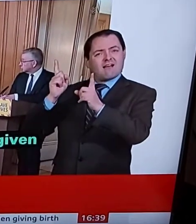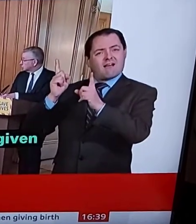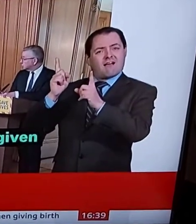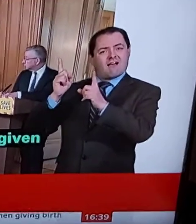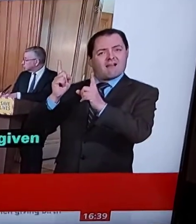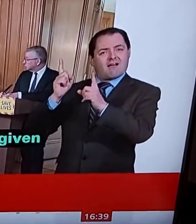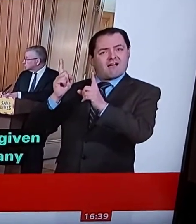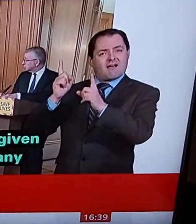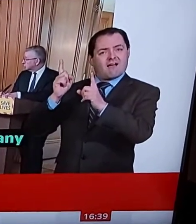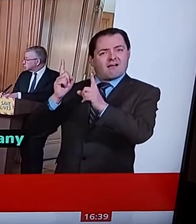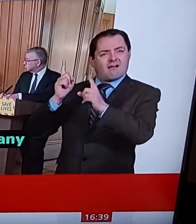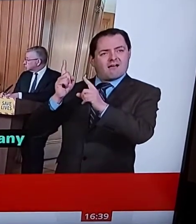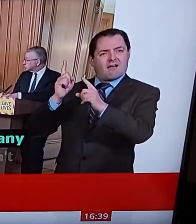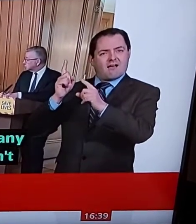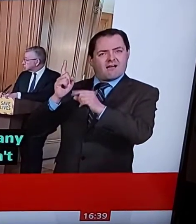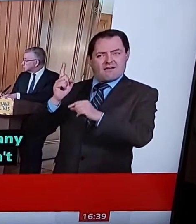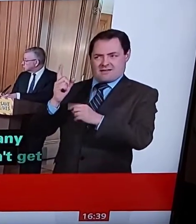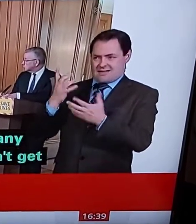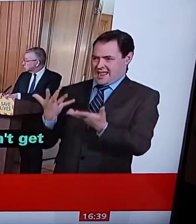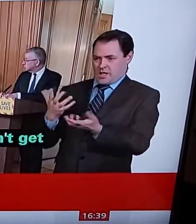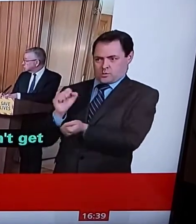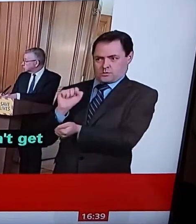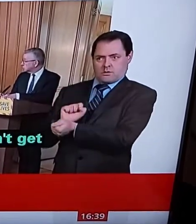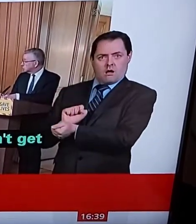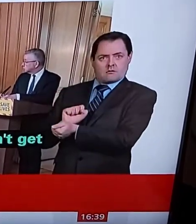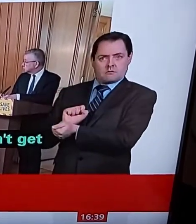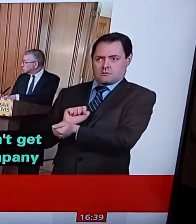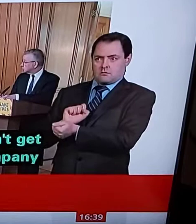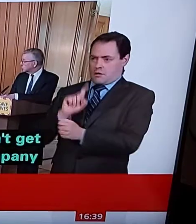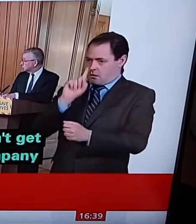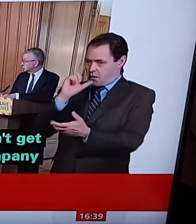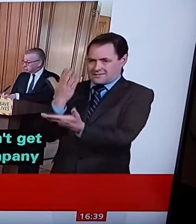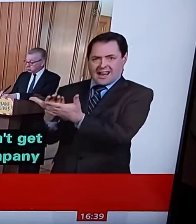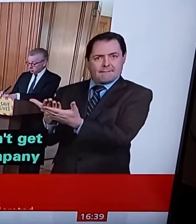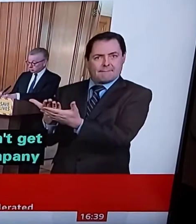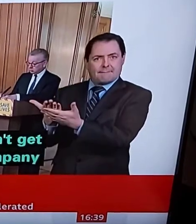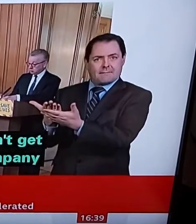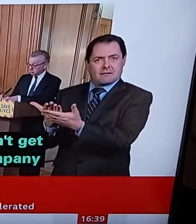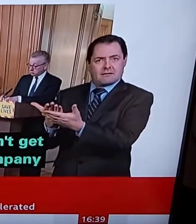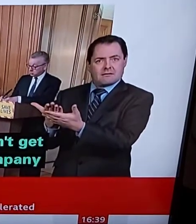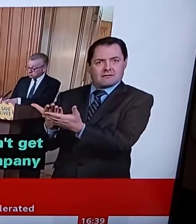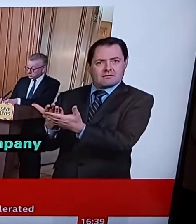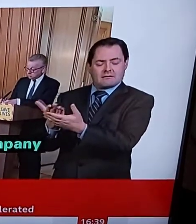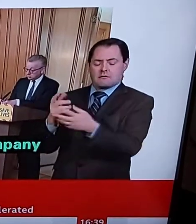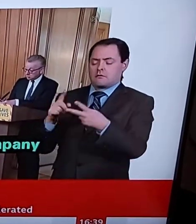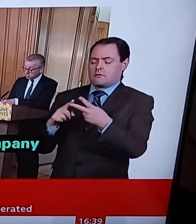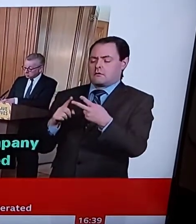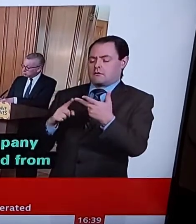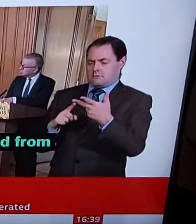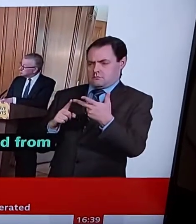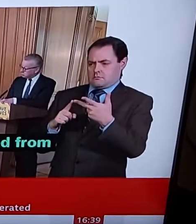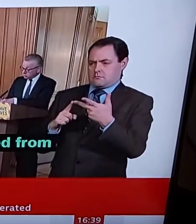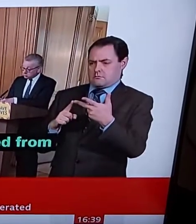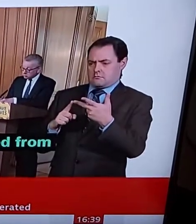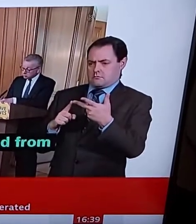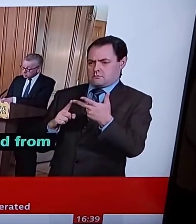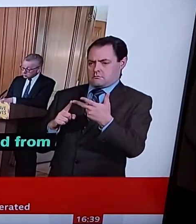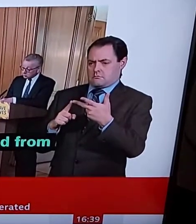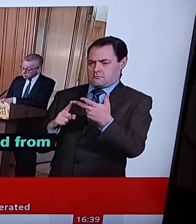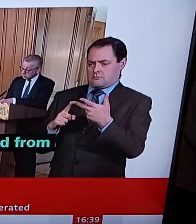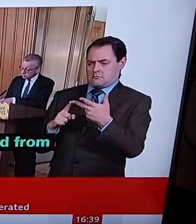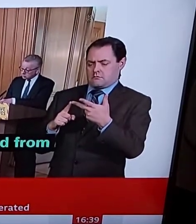money from those company directorships are now blocked from having any of that help? And finally, in terms of exit strategy,